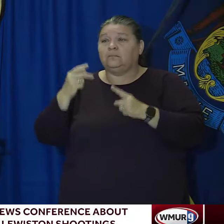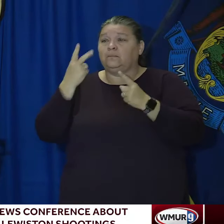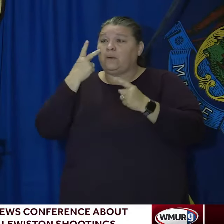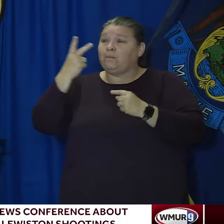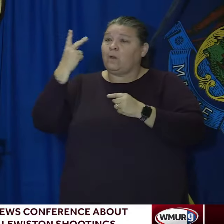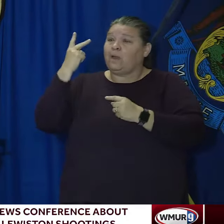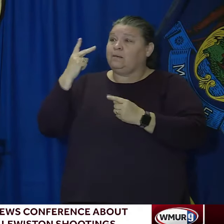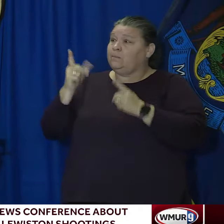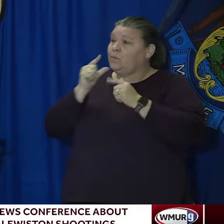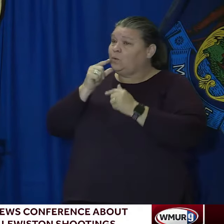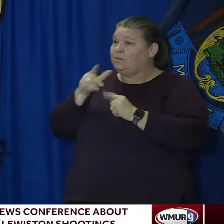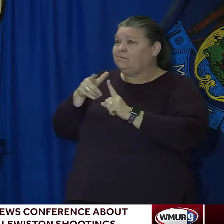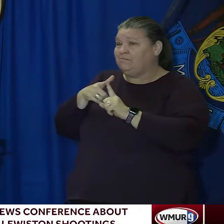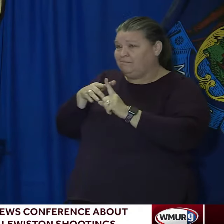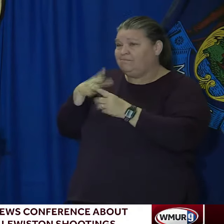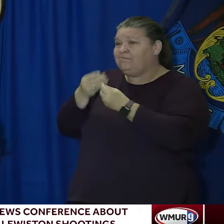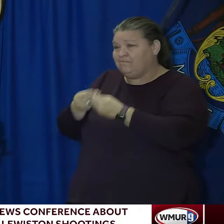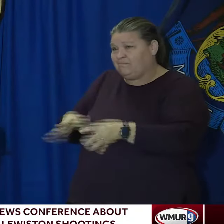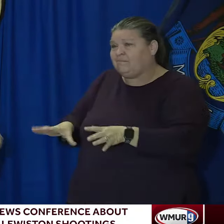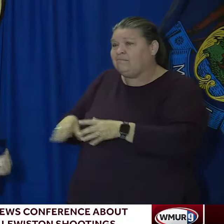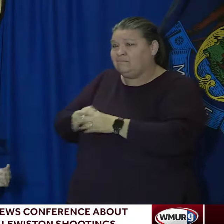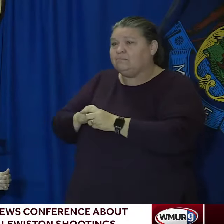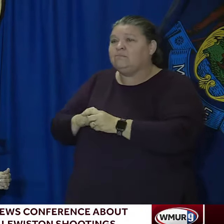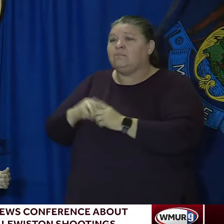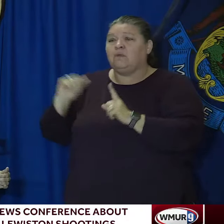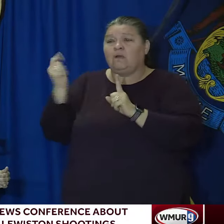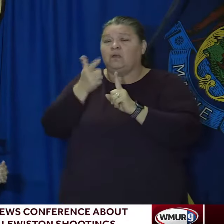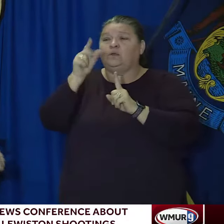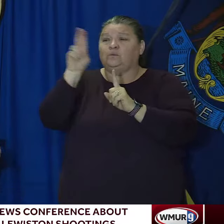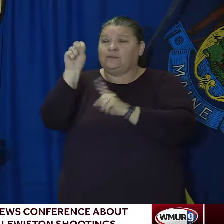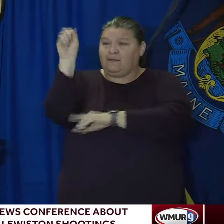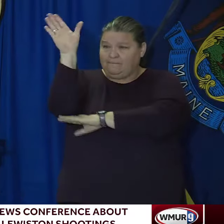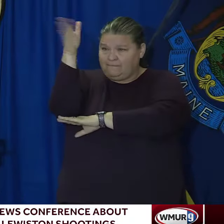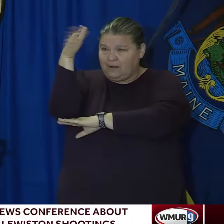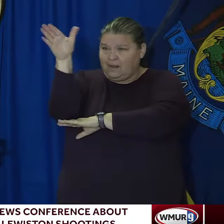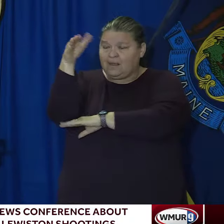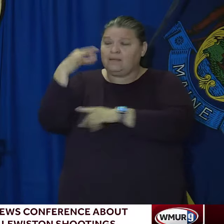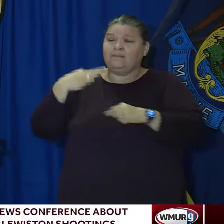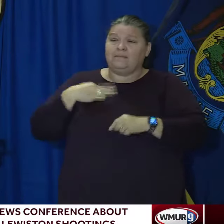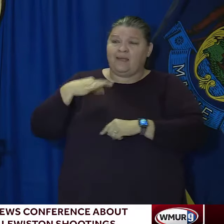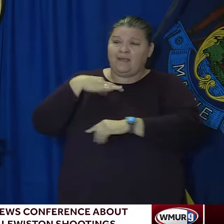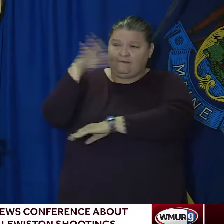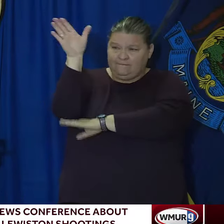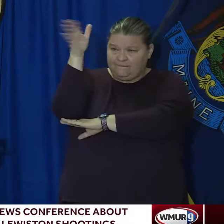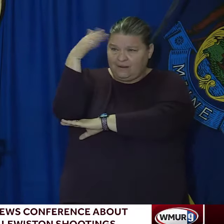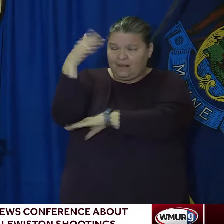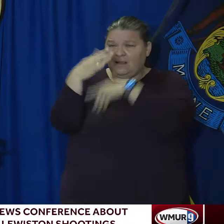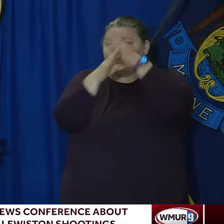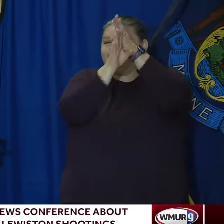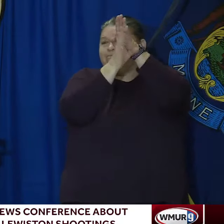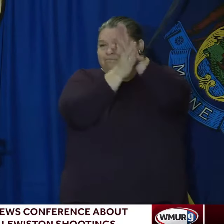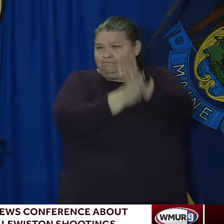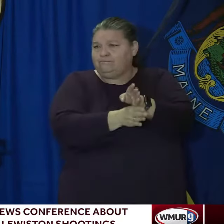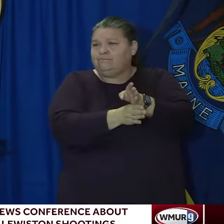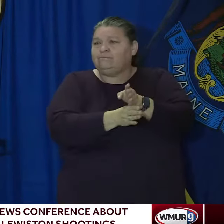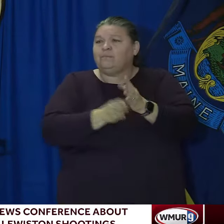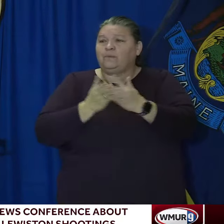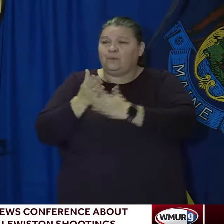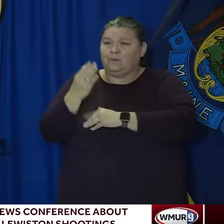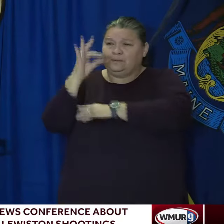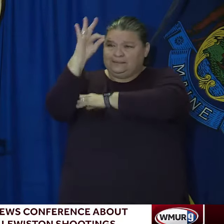and State of Maine flags remain lowered through sunset Friday, November